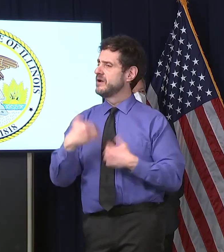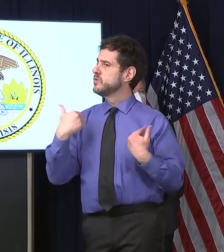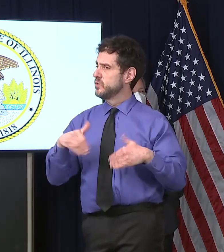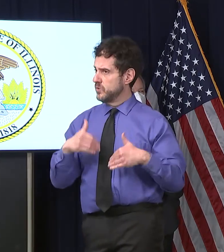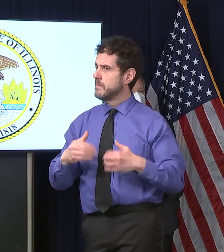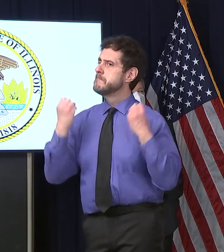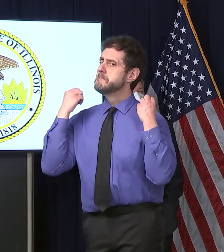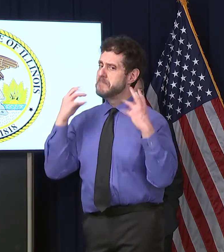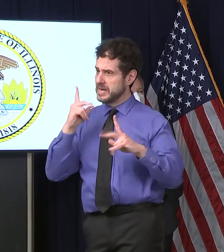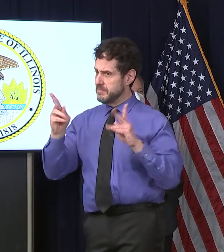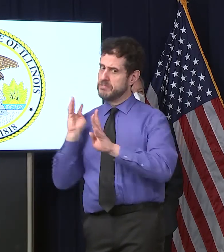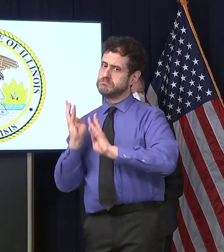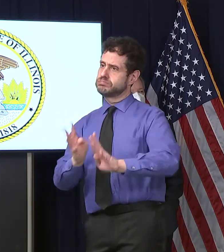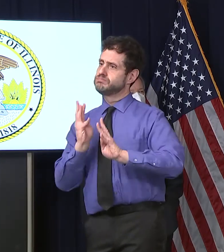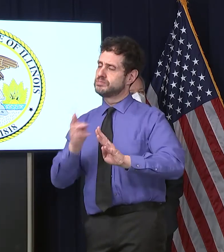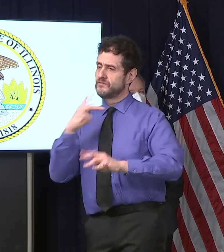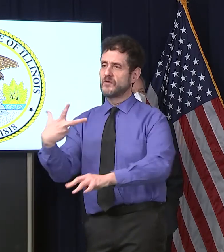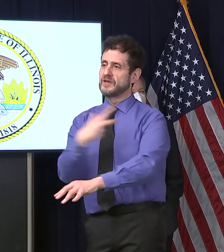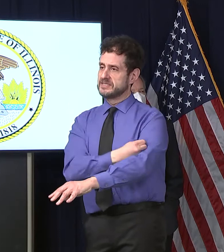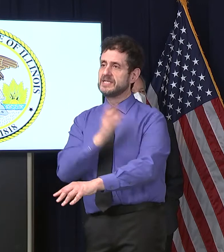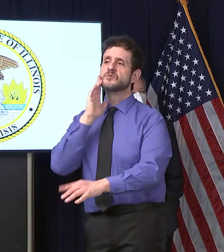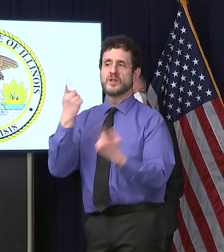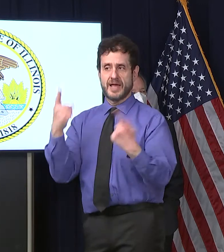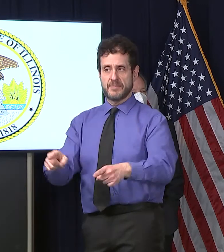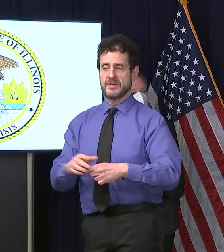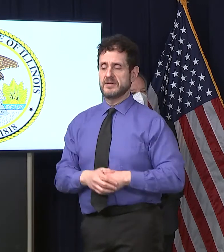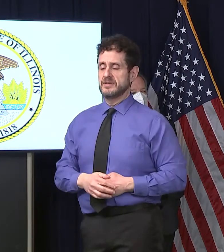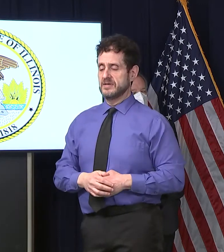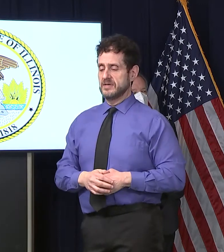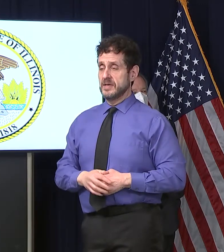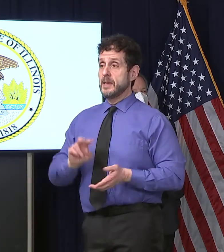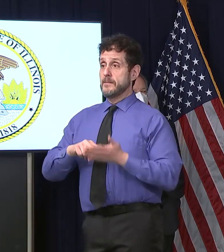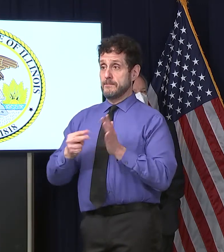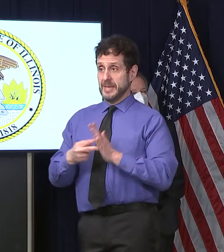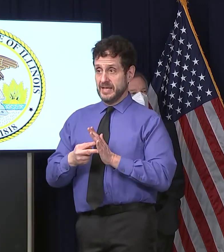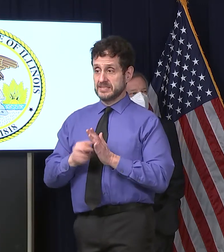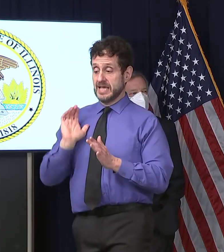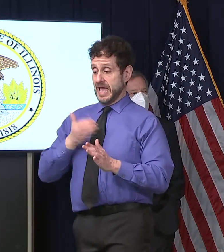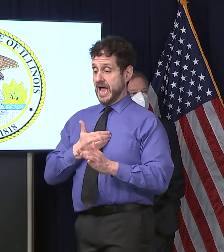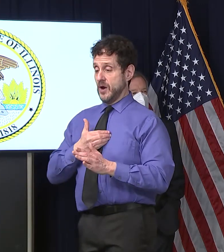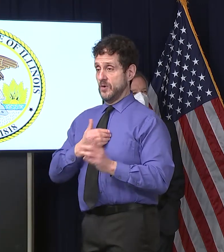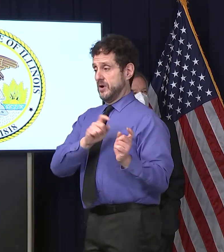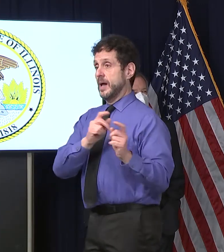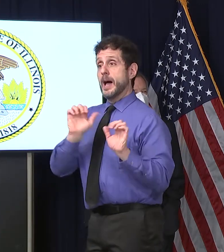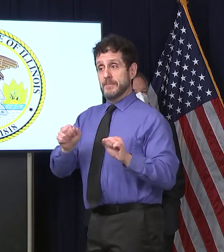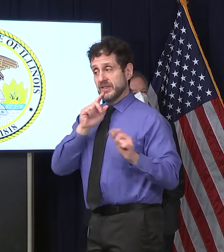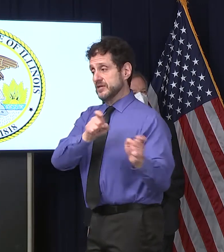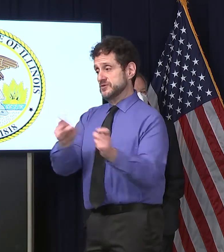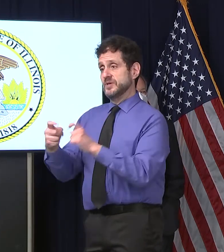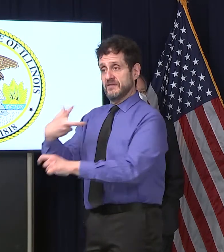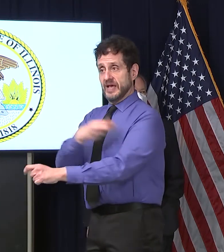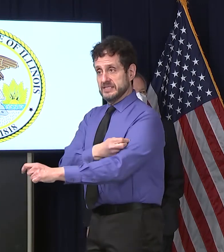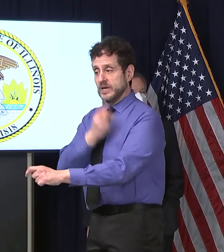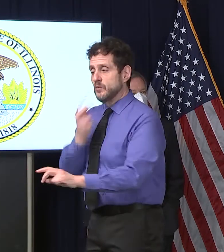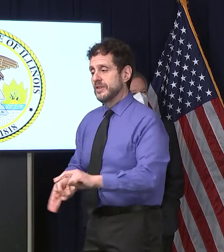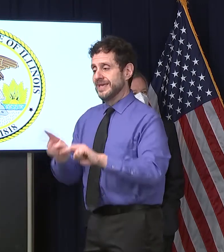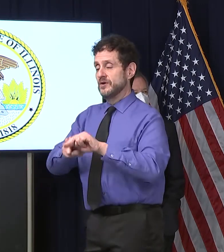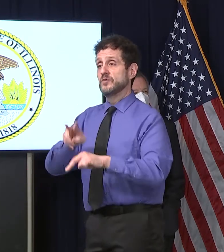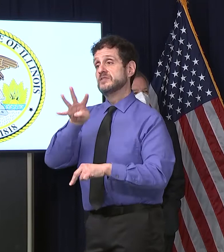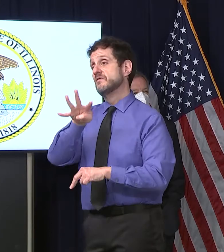number, increasing our current capacity level by over 40%. And with the first appointments